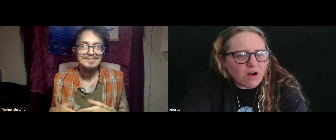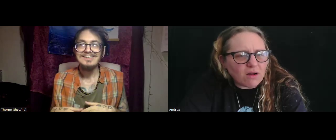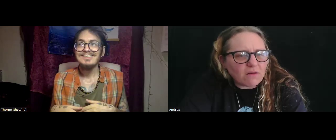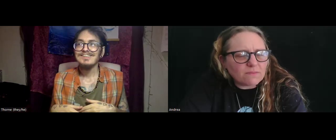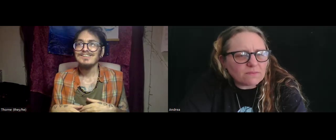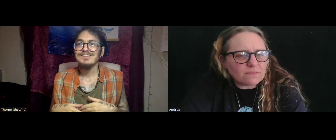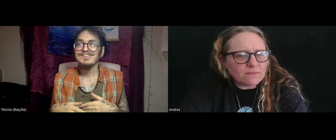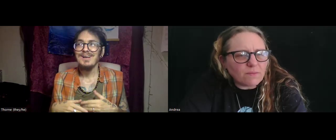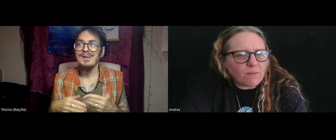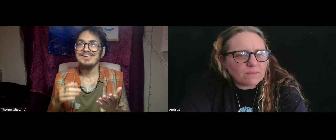strong.